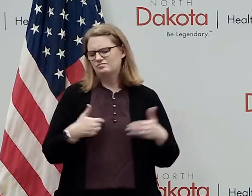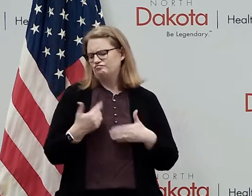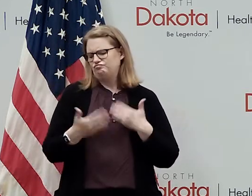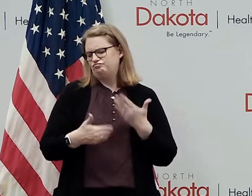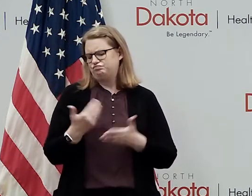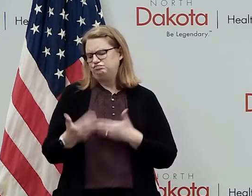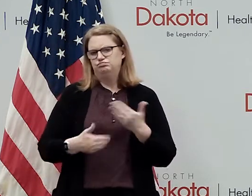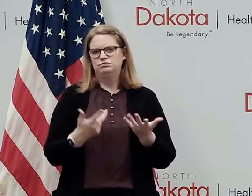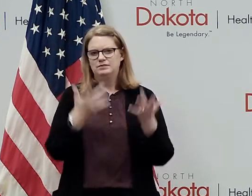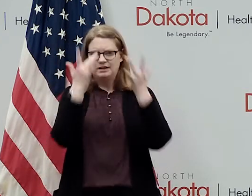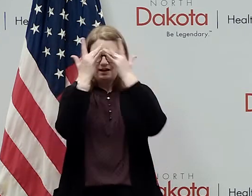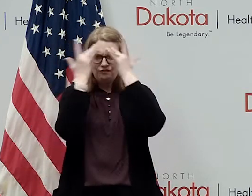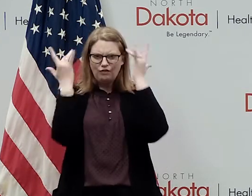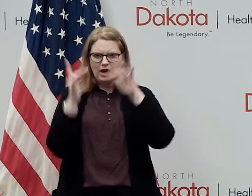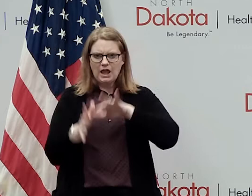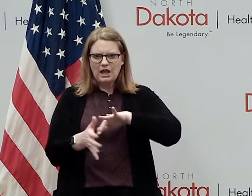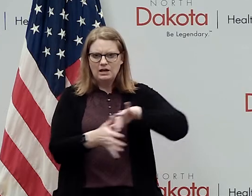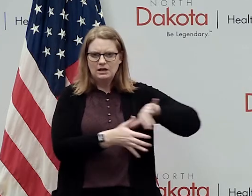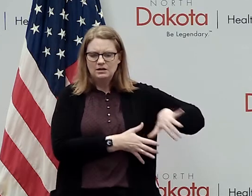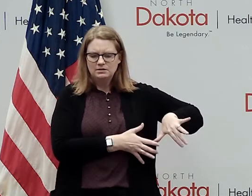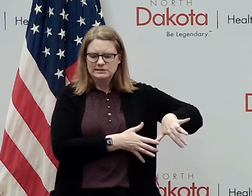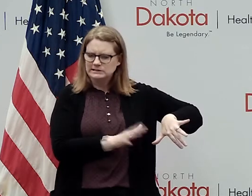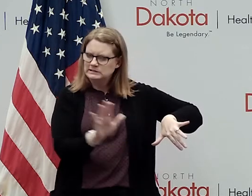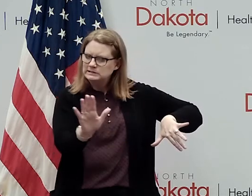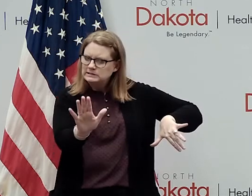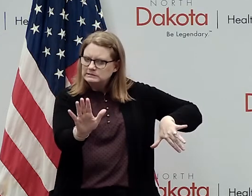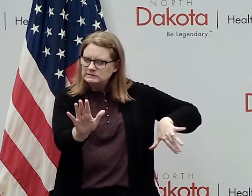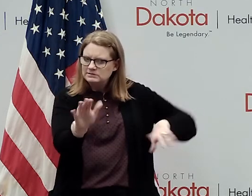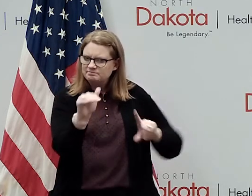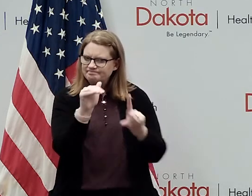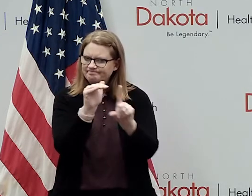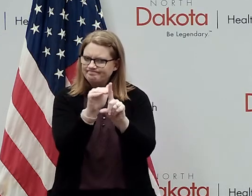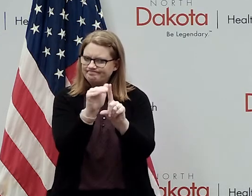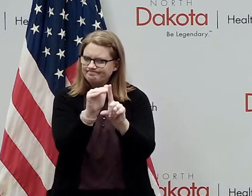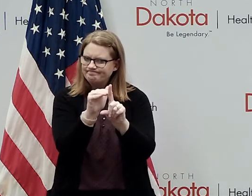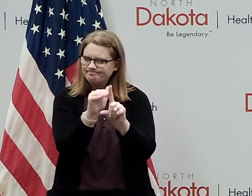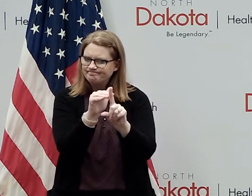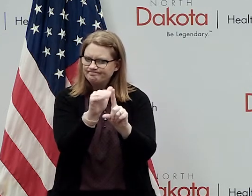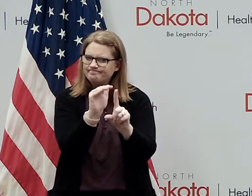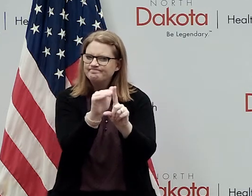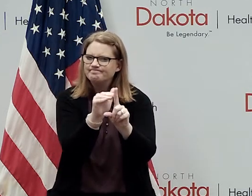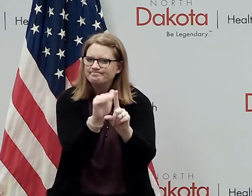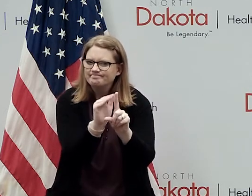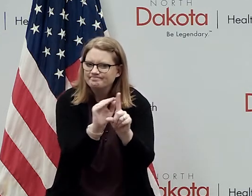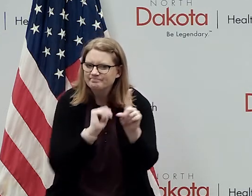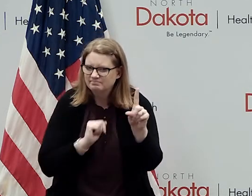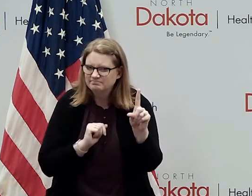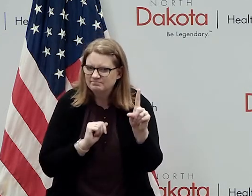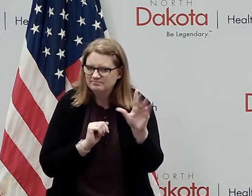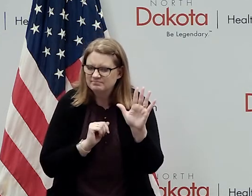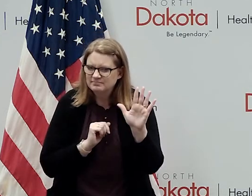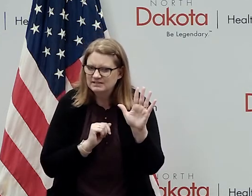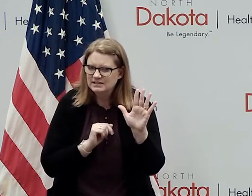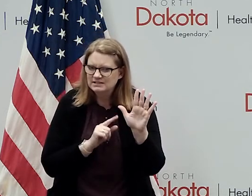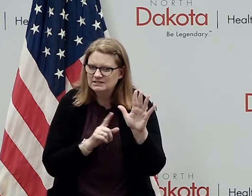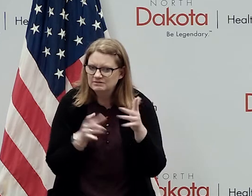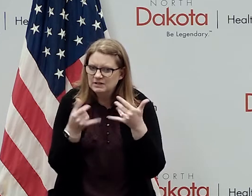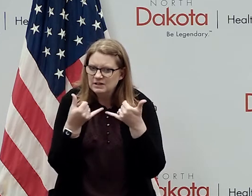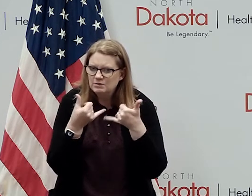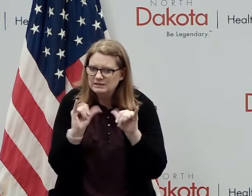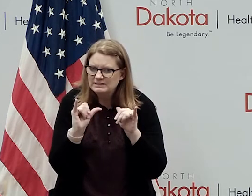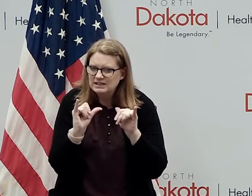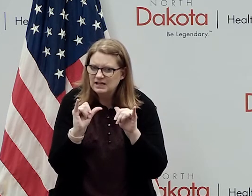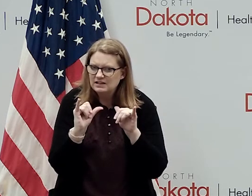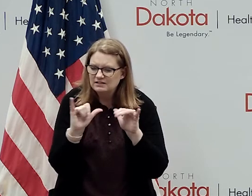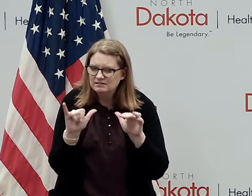try to forget about this. I want to remind people that we are still facing some of the same challenges that we